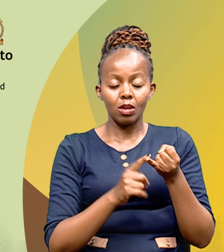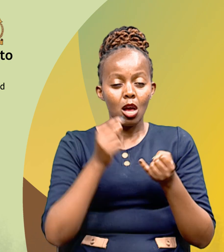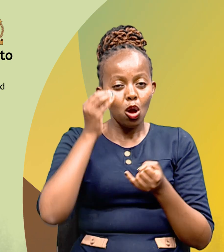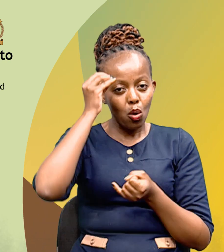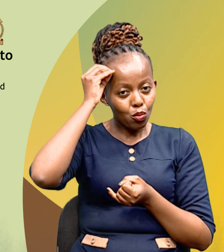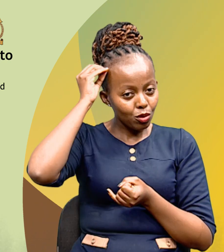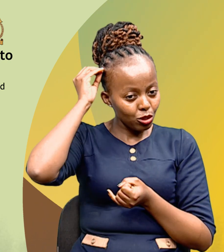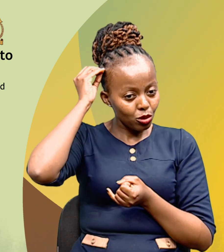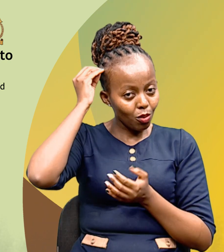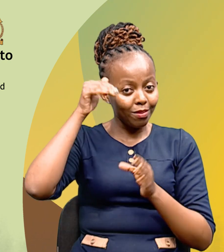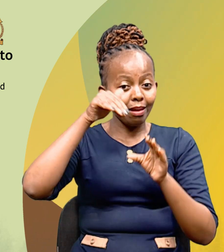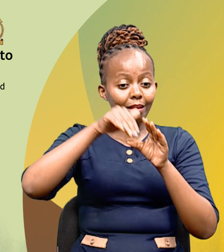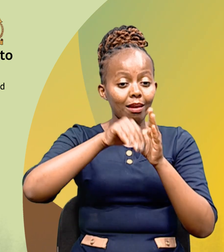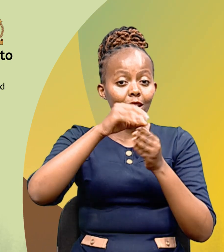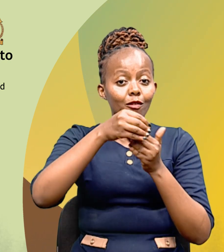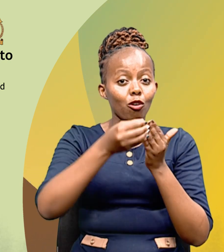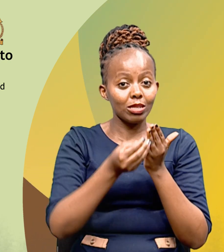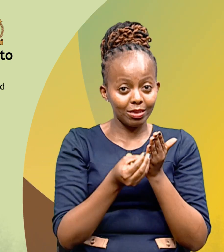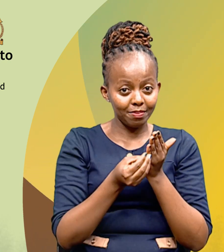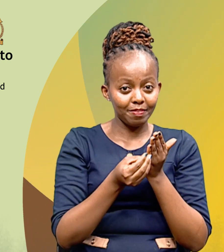Original invoice.